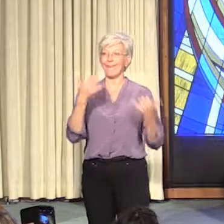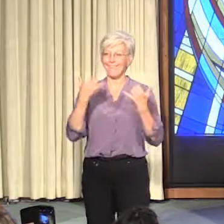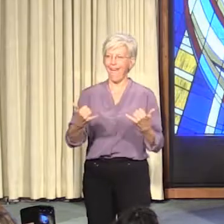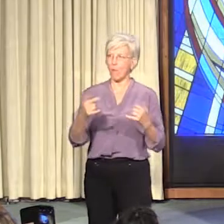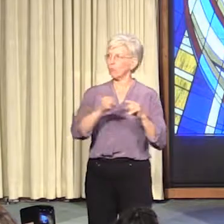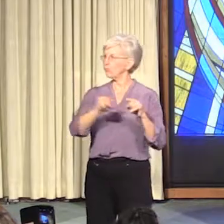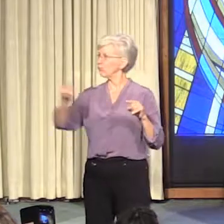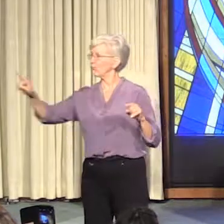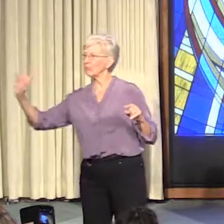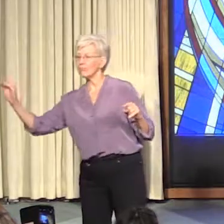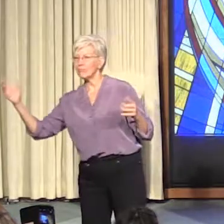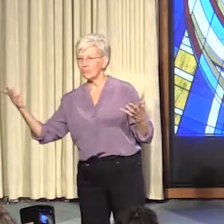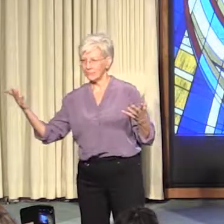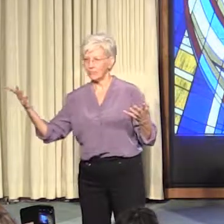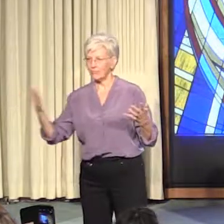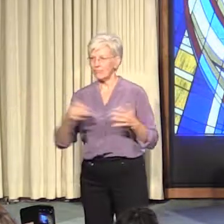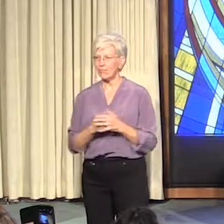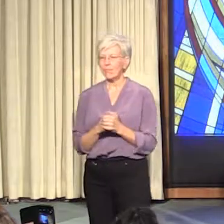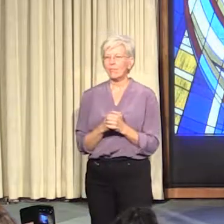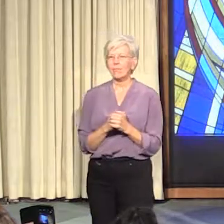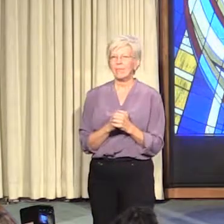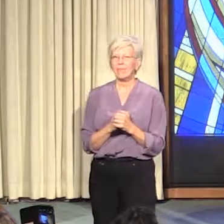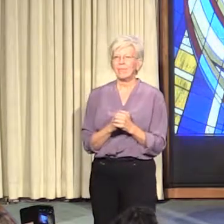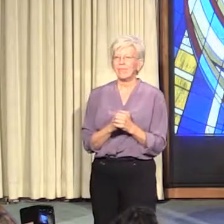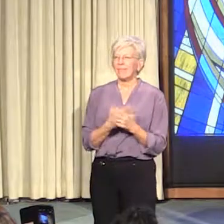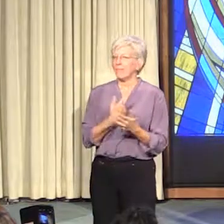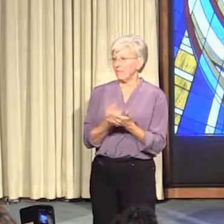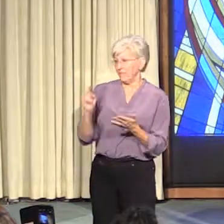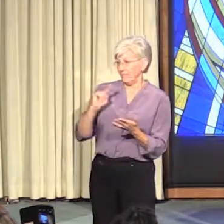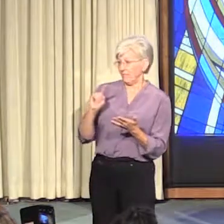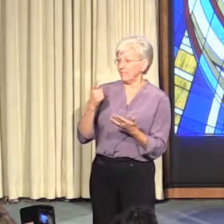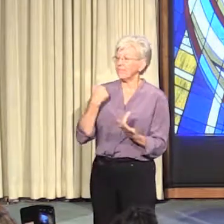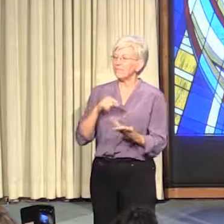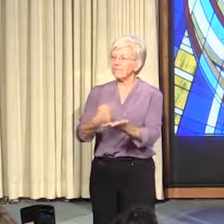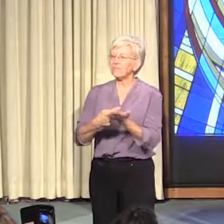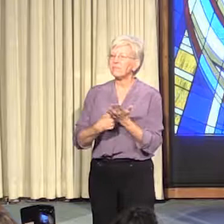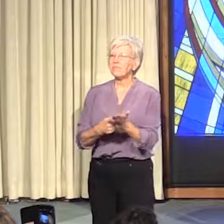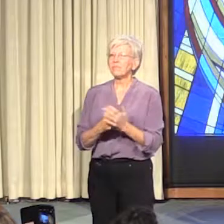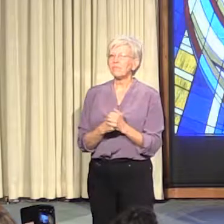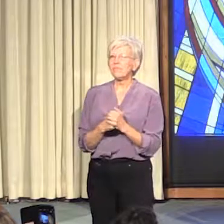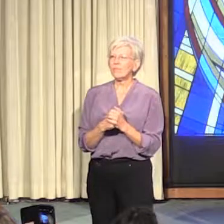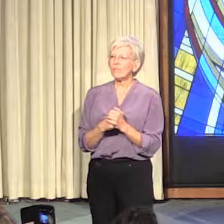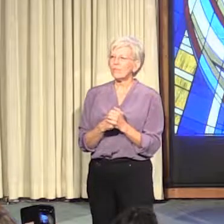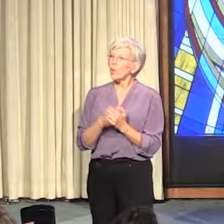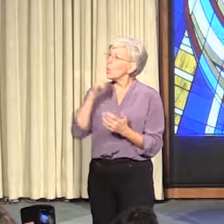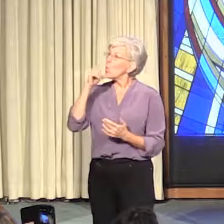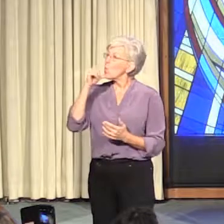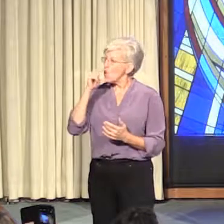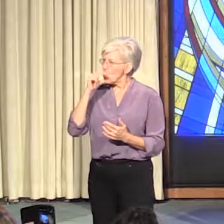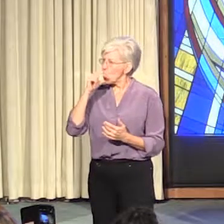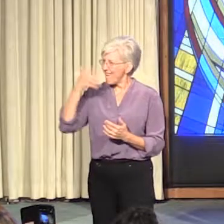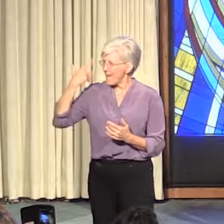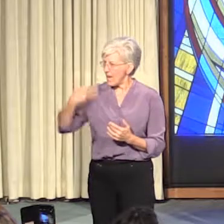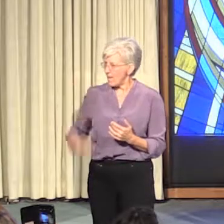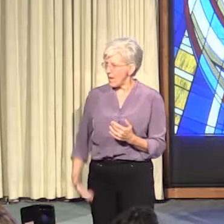head out to? And last week, we talked about who am I?